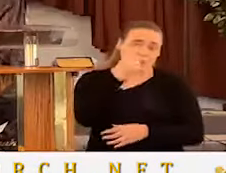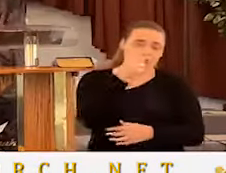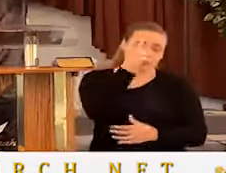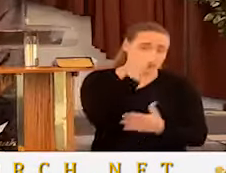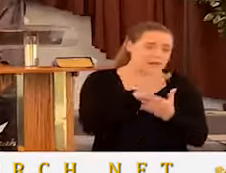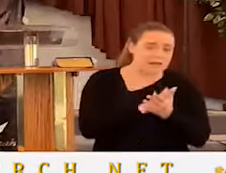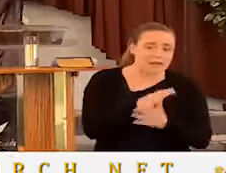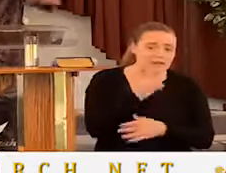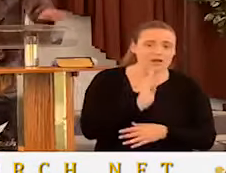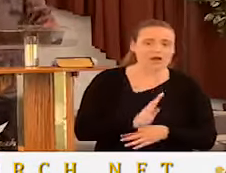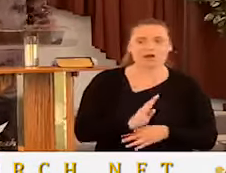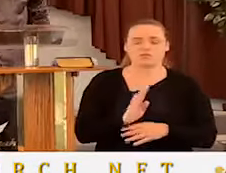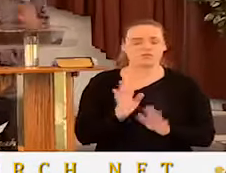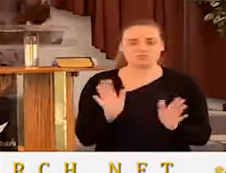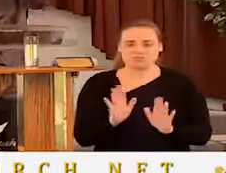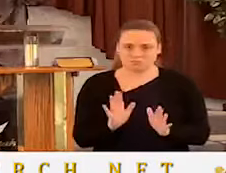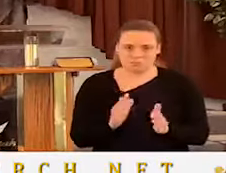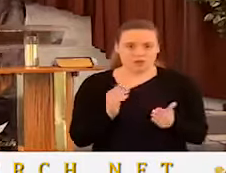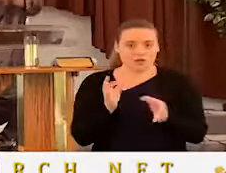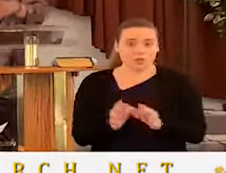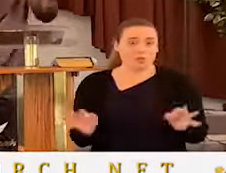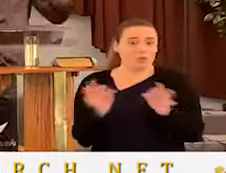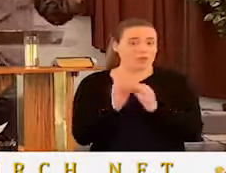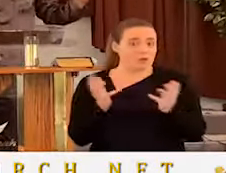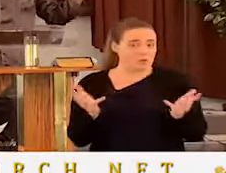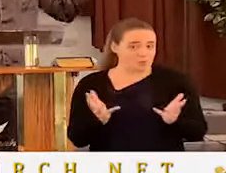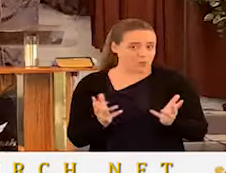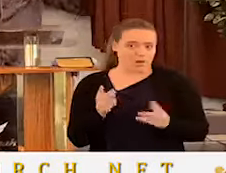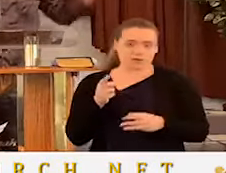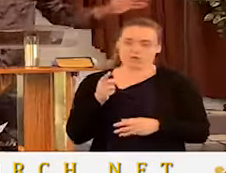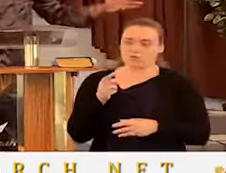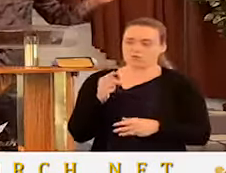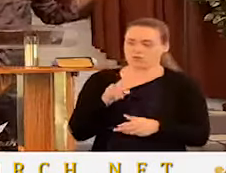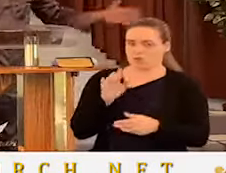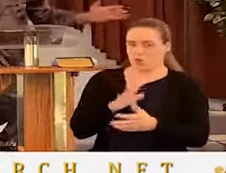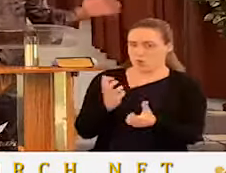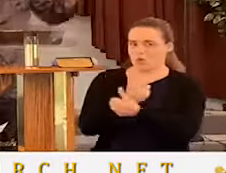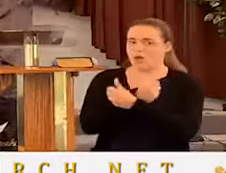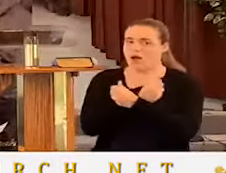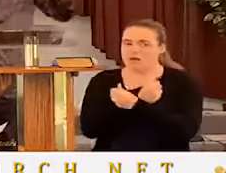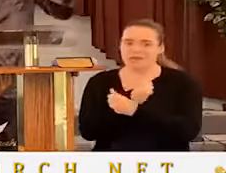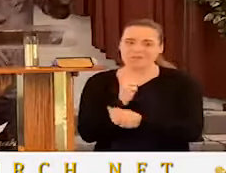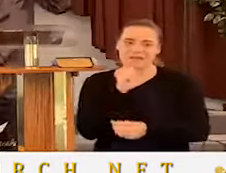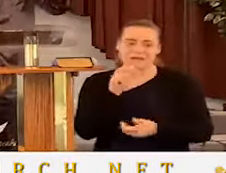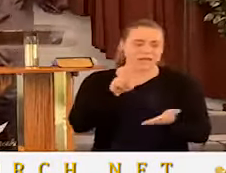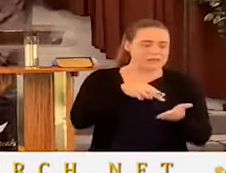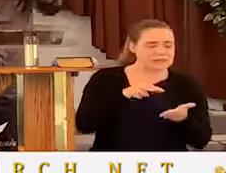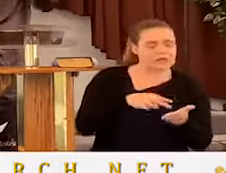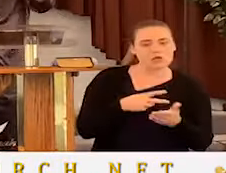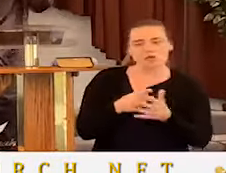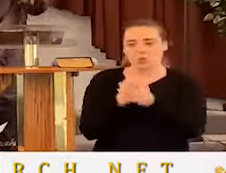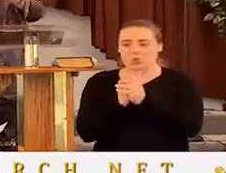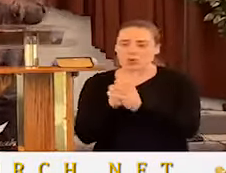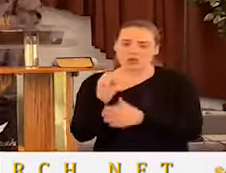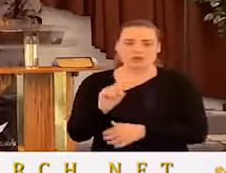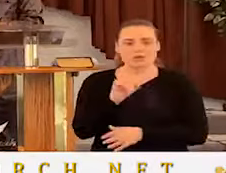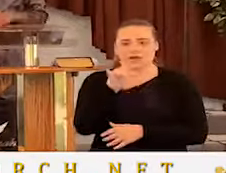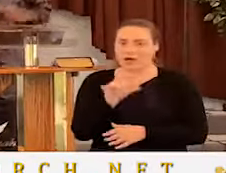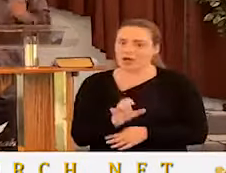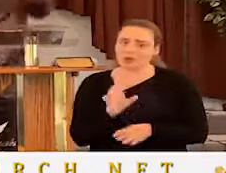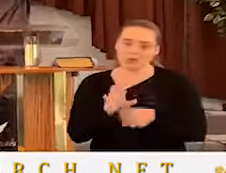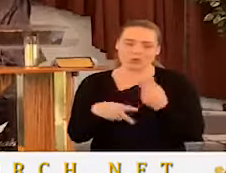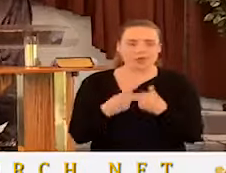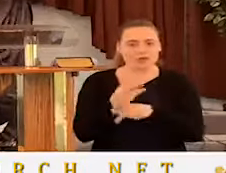not, it's only love. It ain't your dance. It ain't your worship style. It's not what church you belong